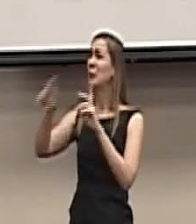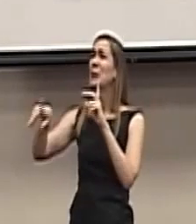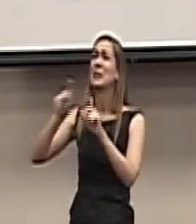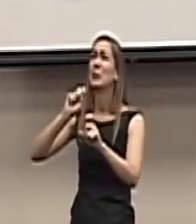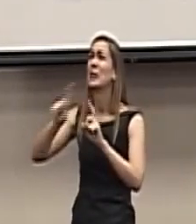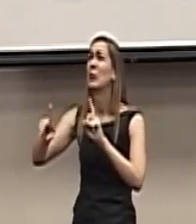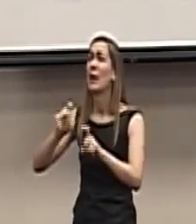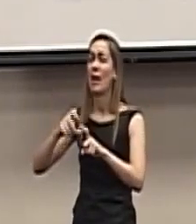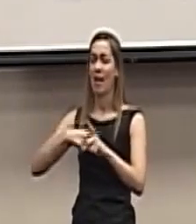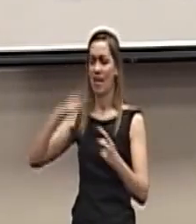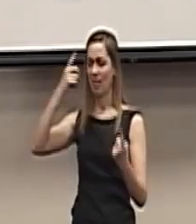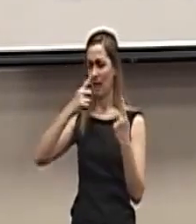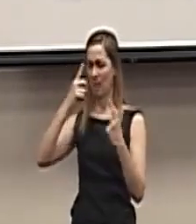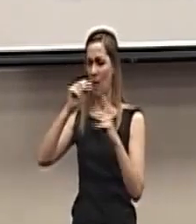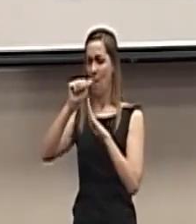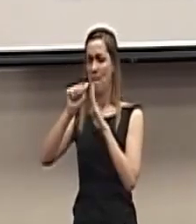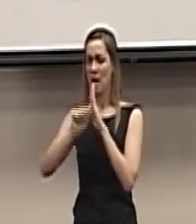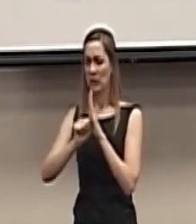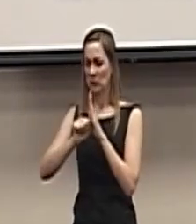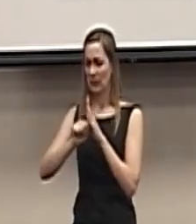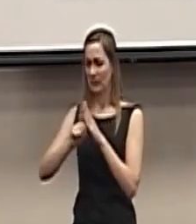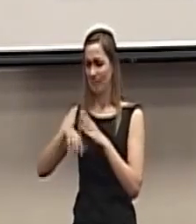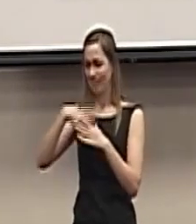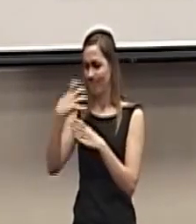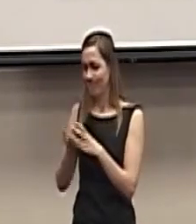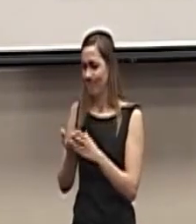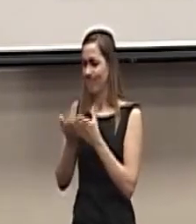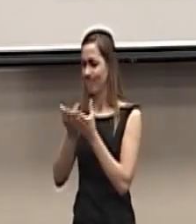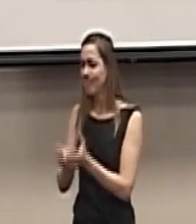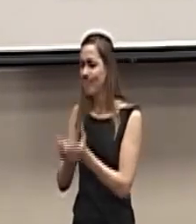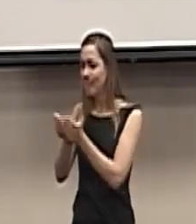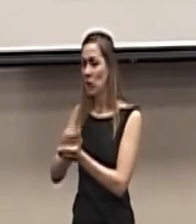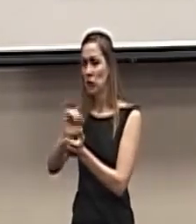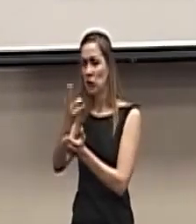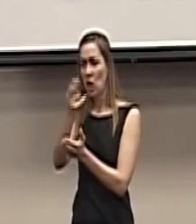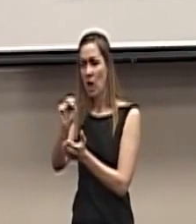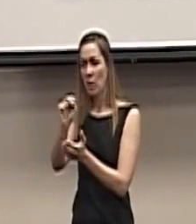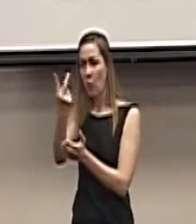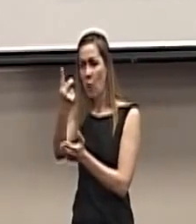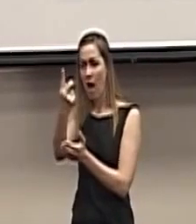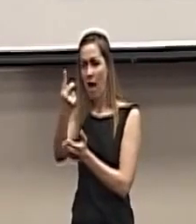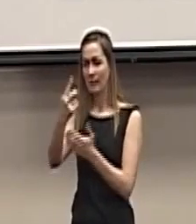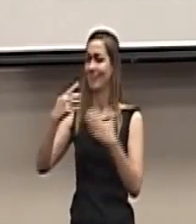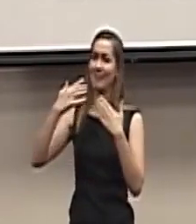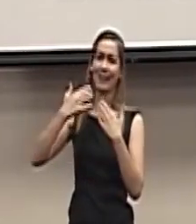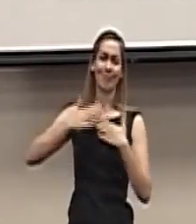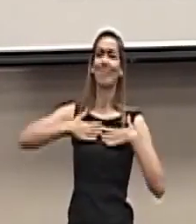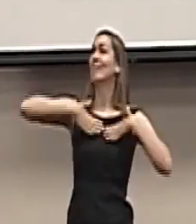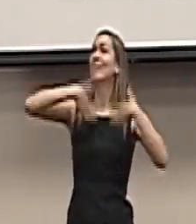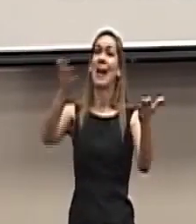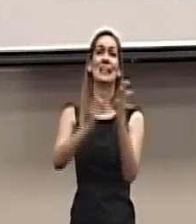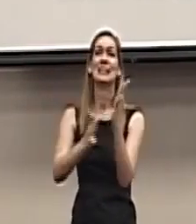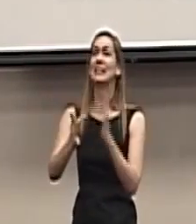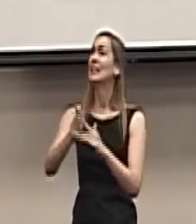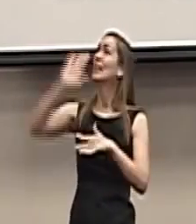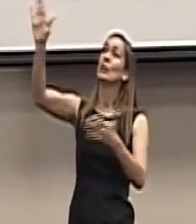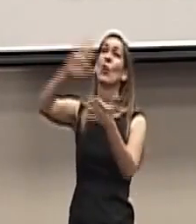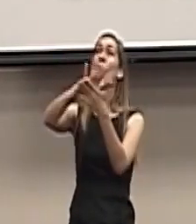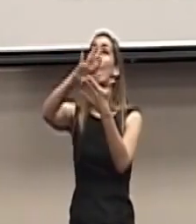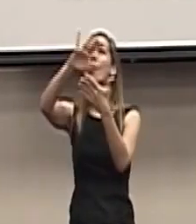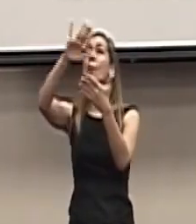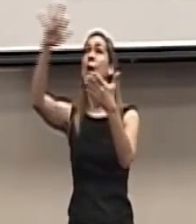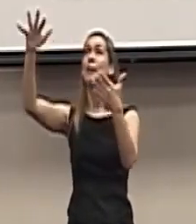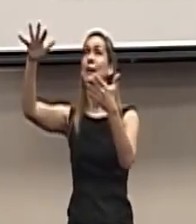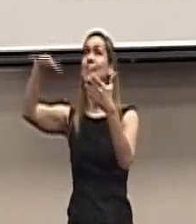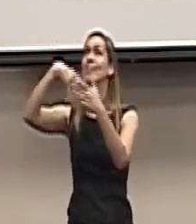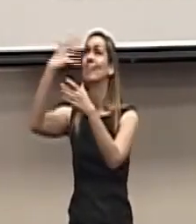I think about the apostles as they're in the boat. You know, in John chapter 1, they're willing to confess Jesus and all of his glory, but by the time